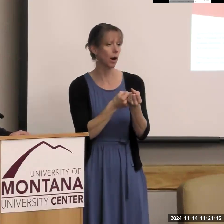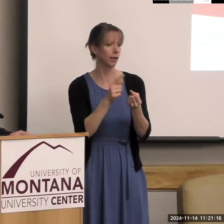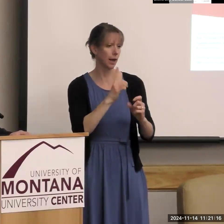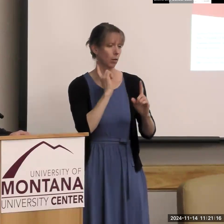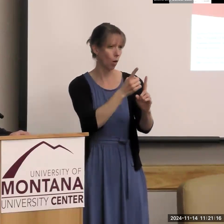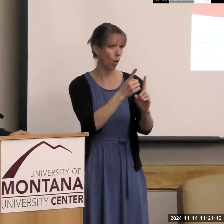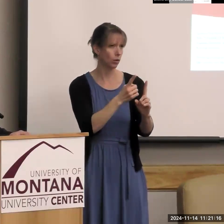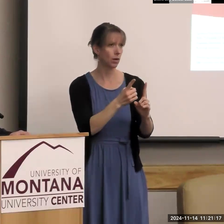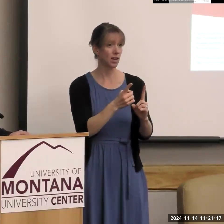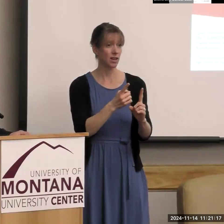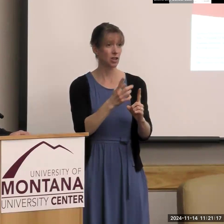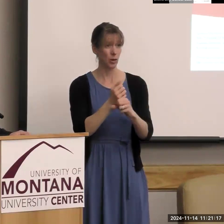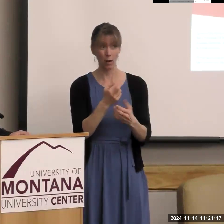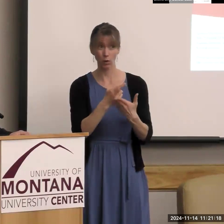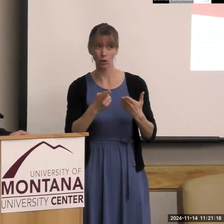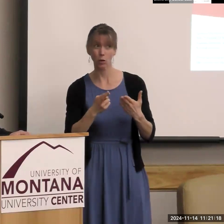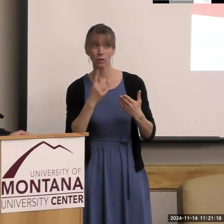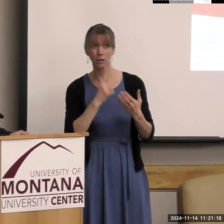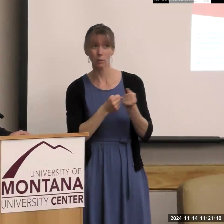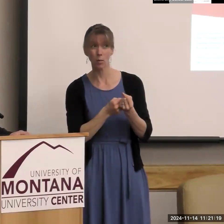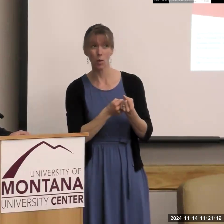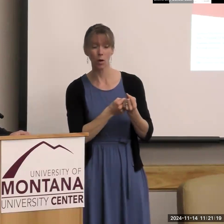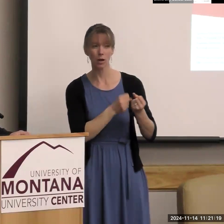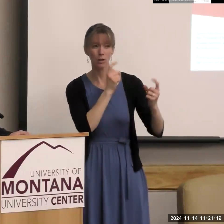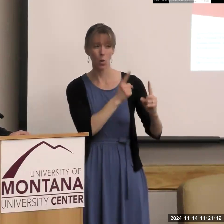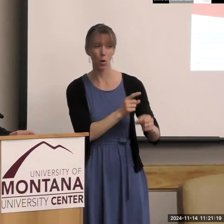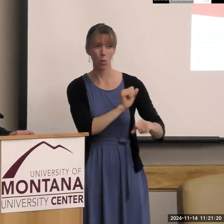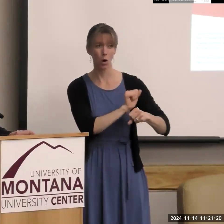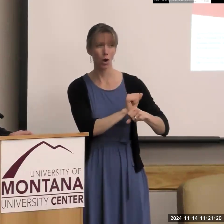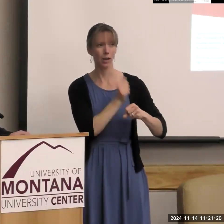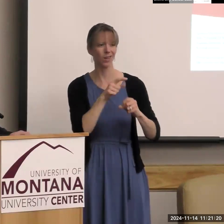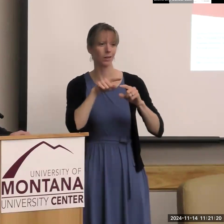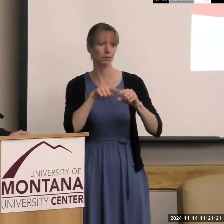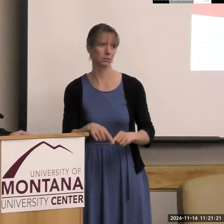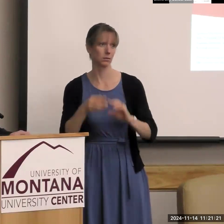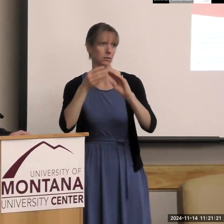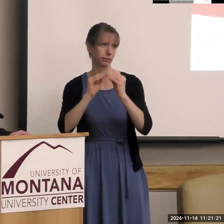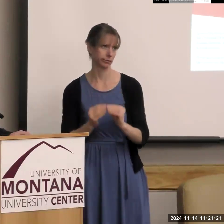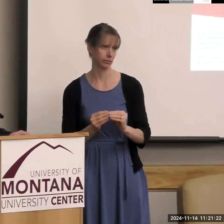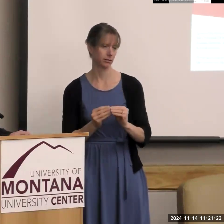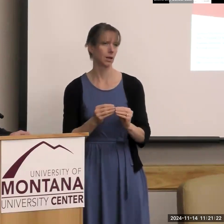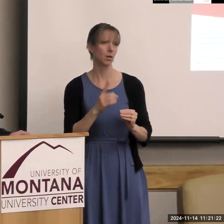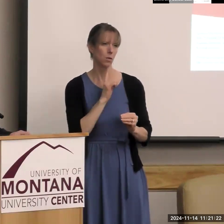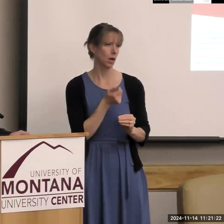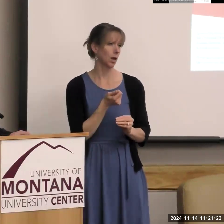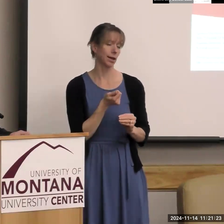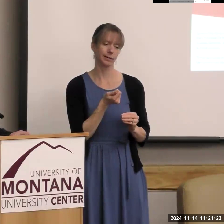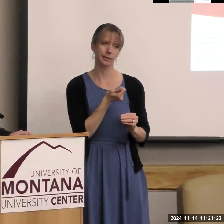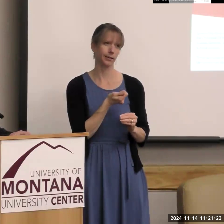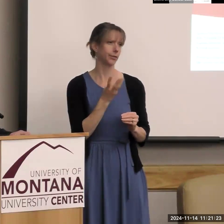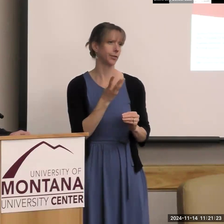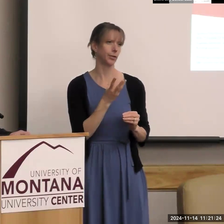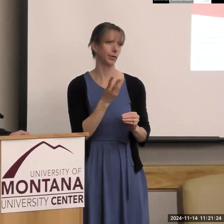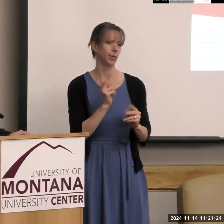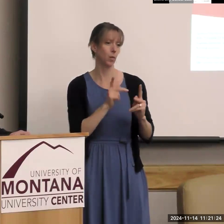to get resources to fund work depends on data. It just does. I mean, there, you know, very few benefactors